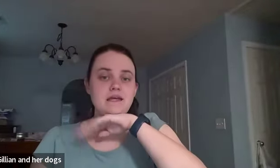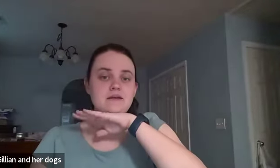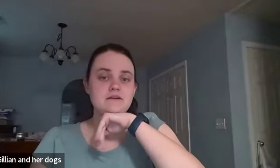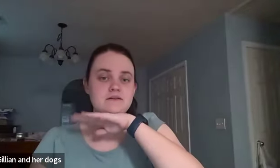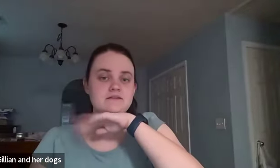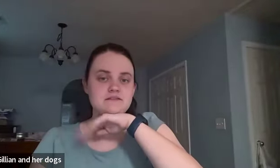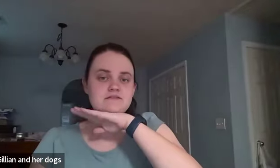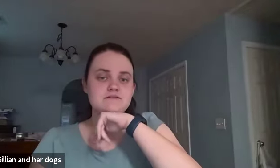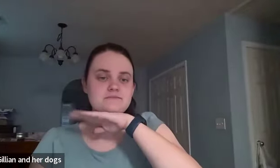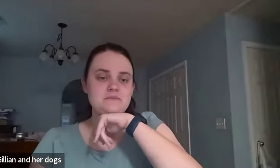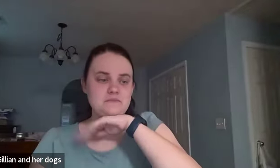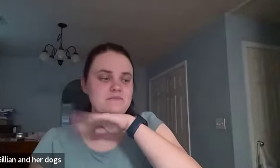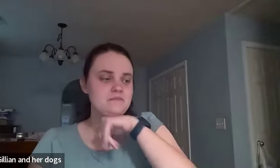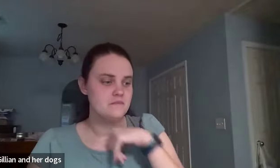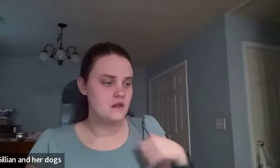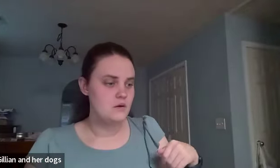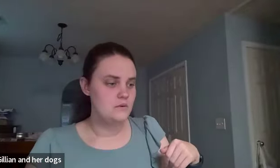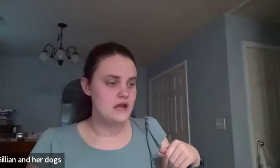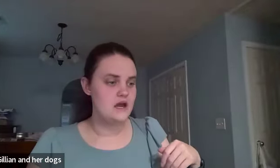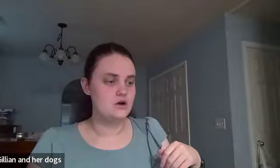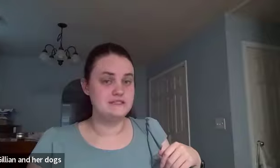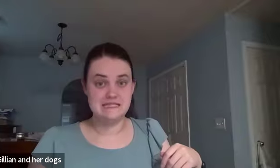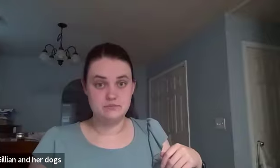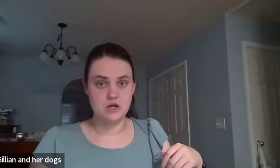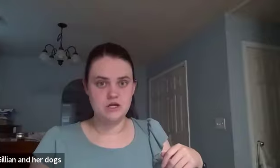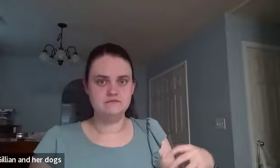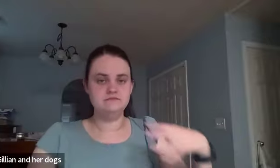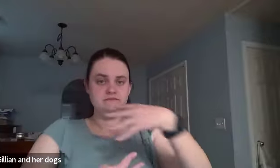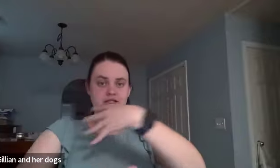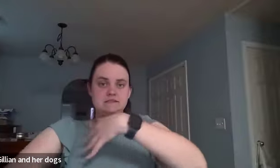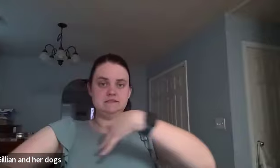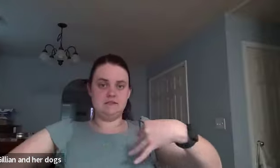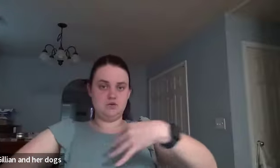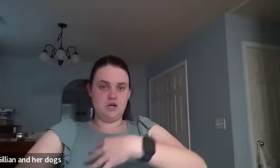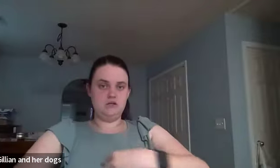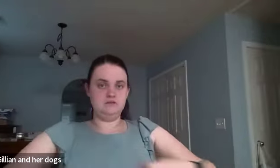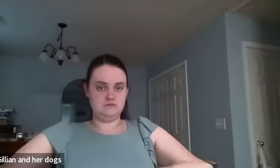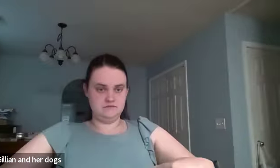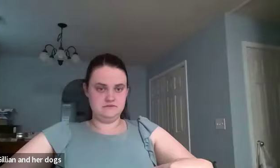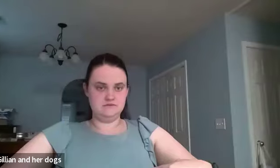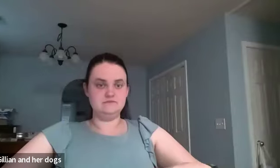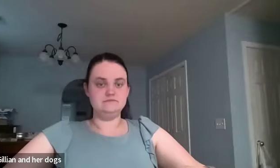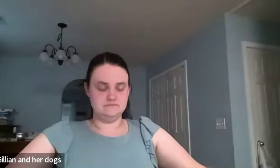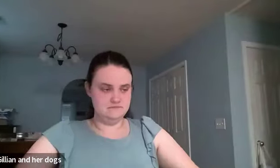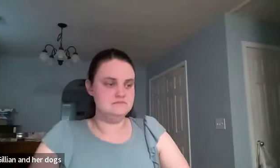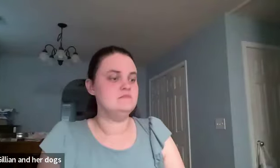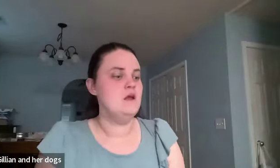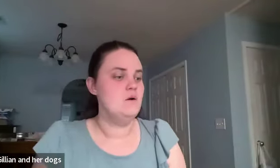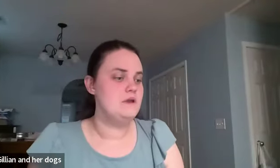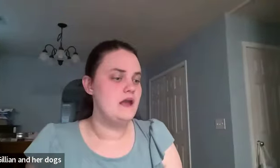pig. Hmm. We had our zebra, zebra. Hmm. We